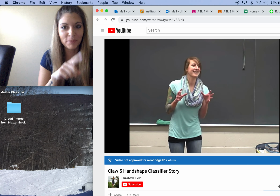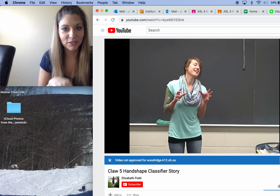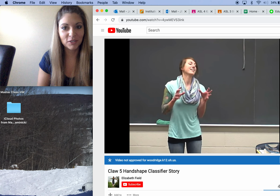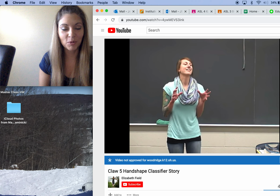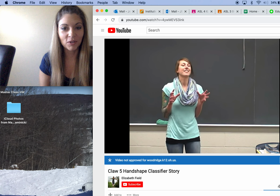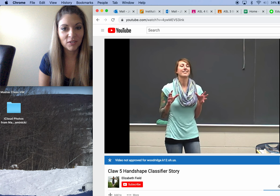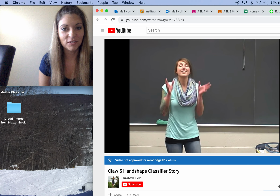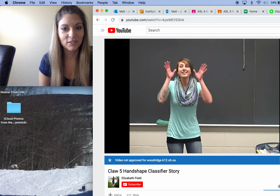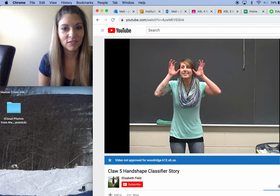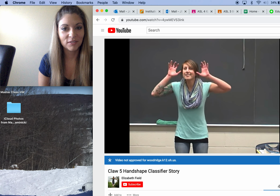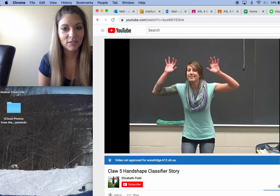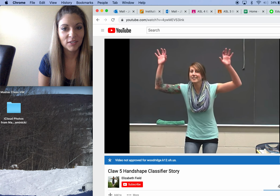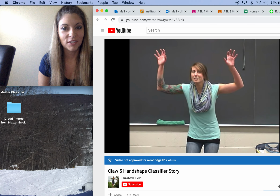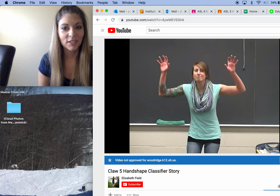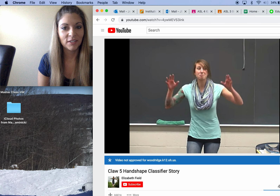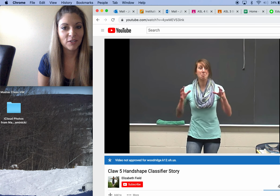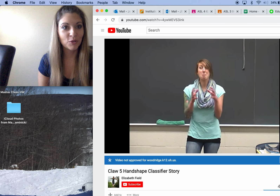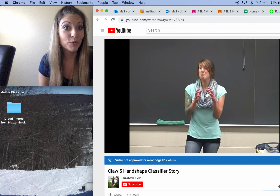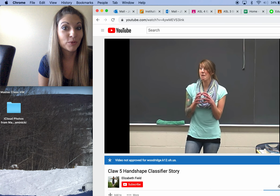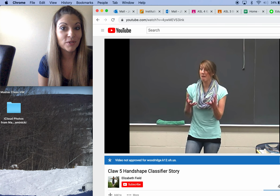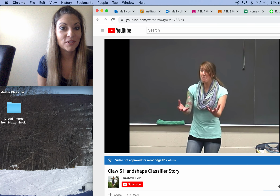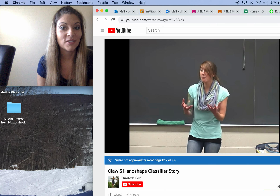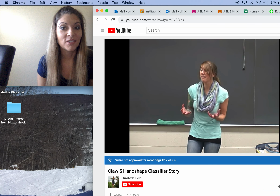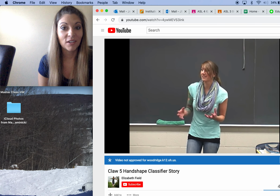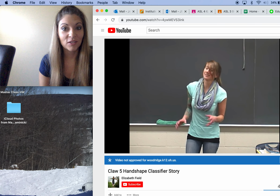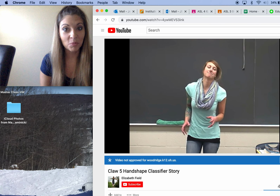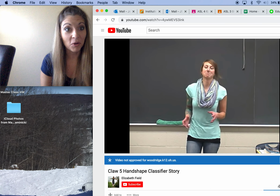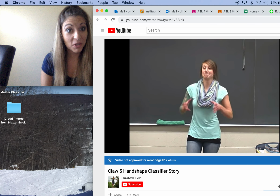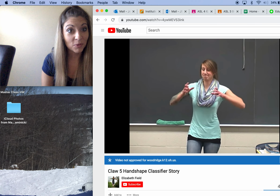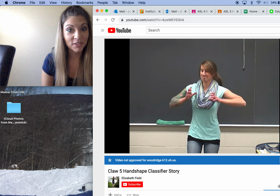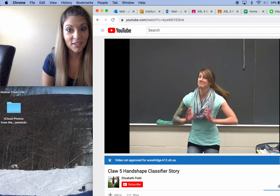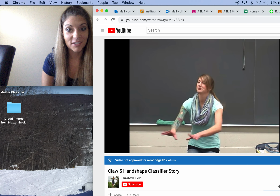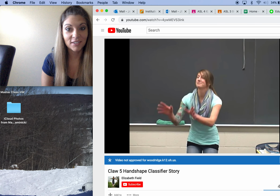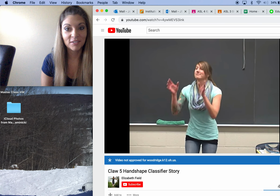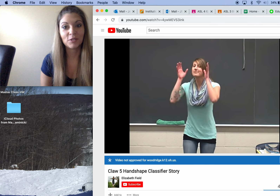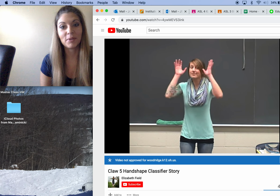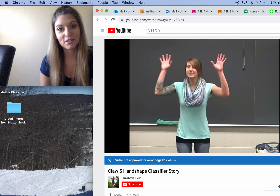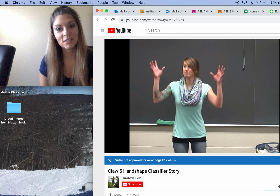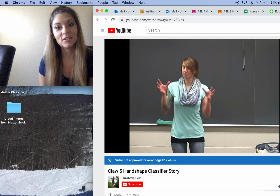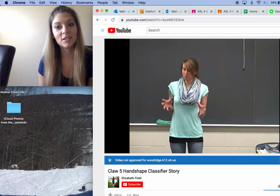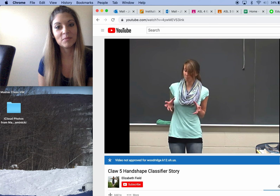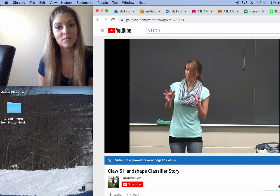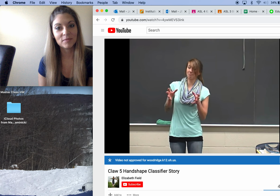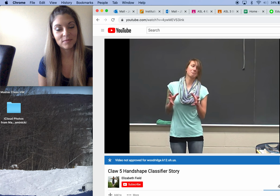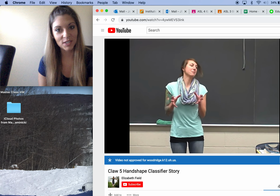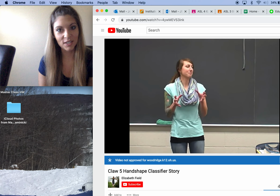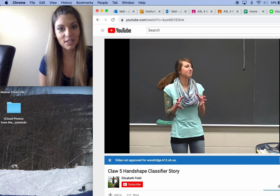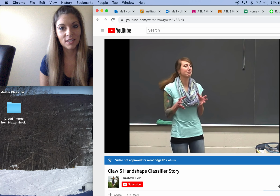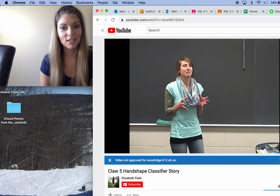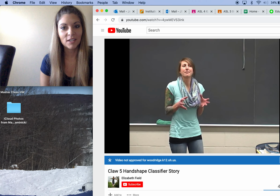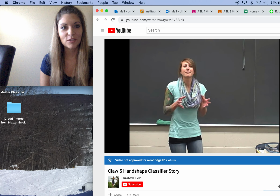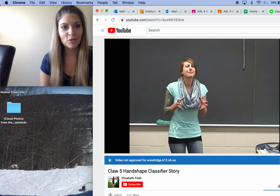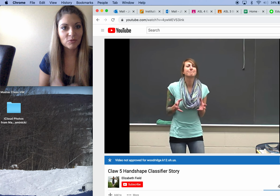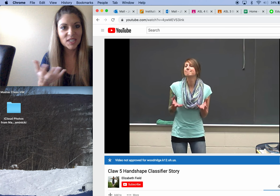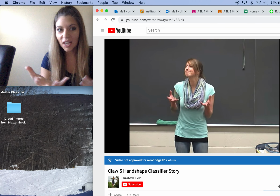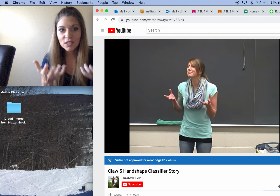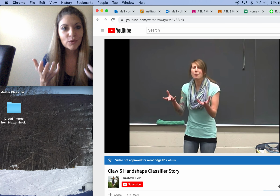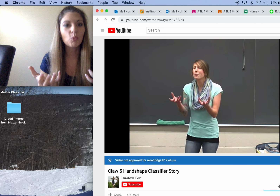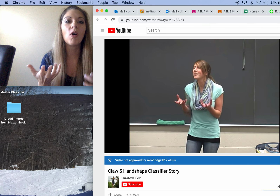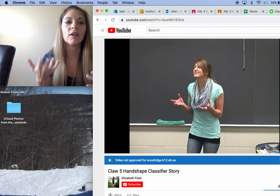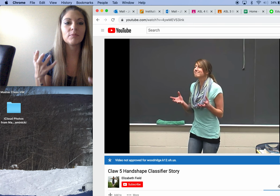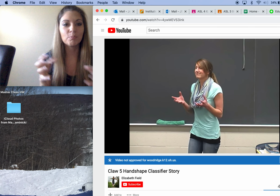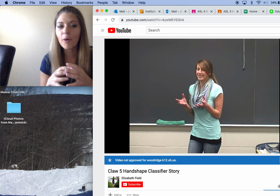circle, bouncing the ball. There's a moose. And the ball, he wants it. So it bounces it to him. Takes it. So